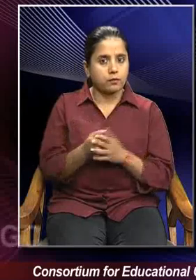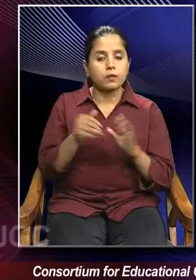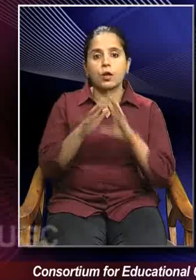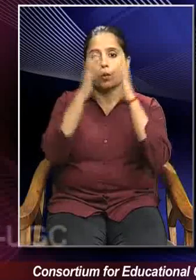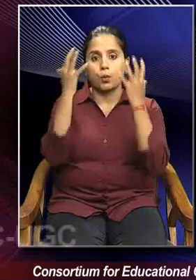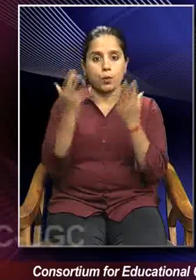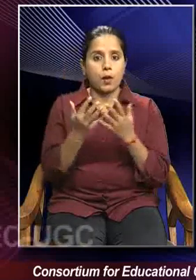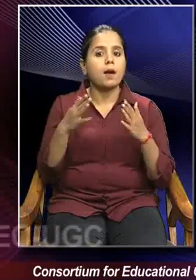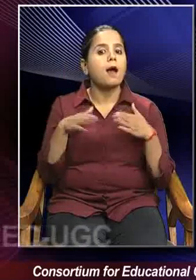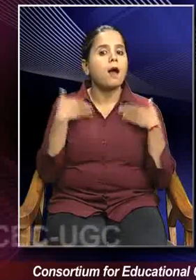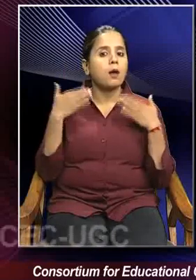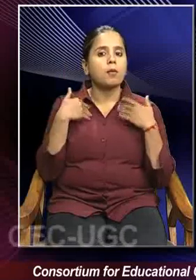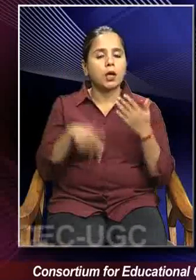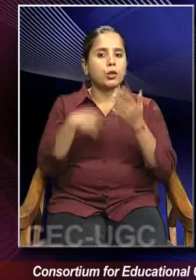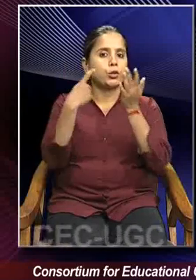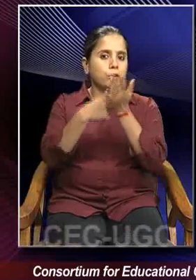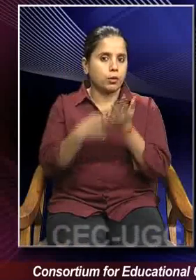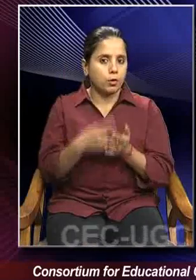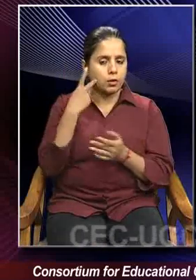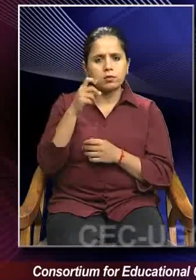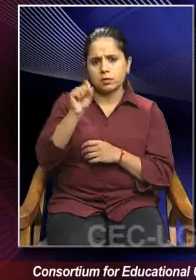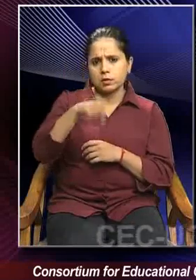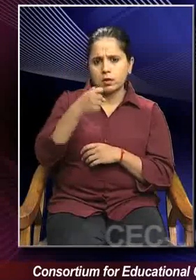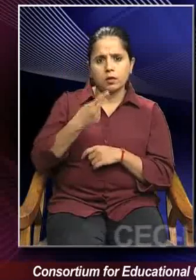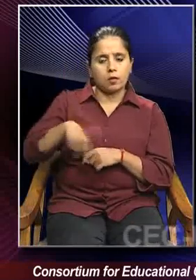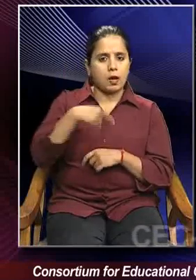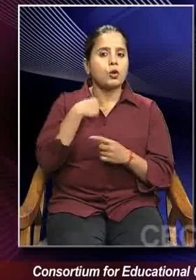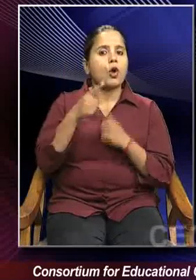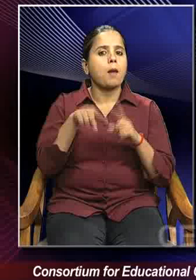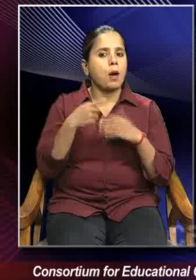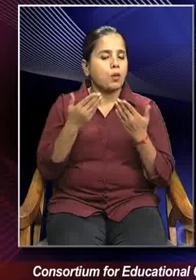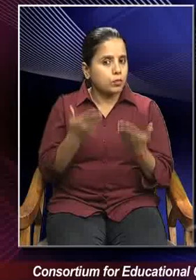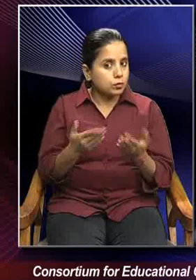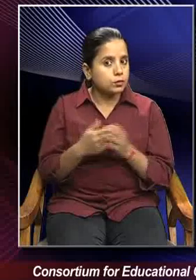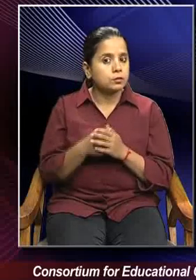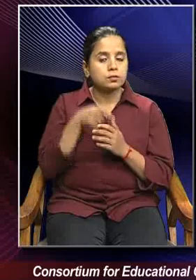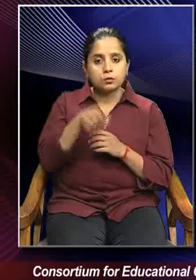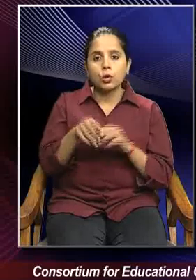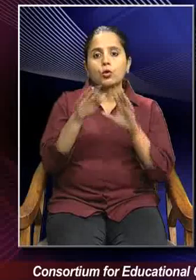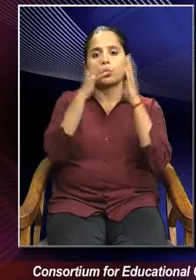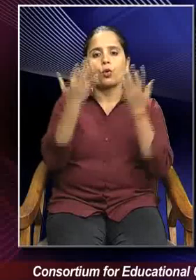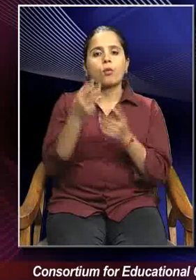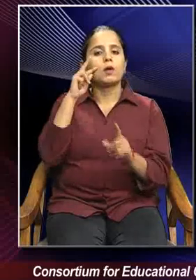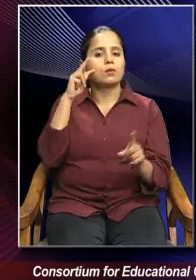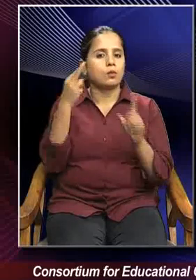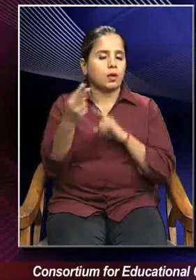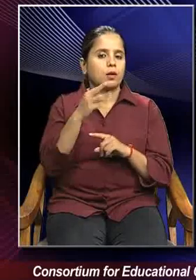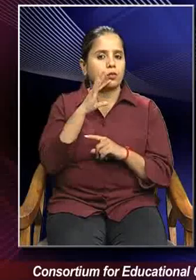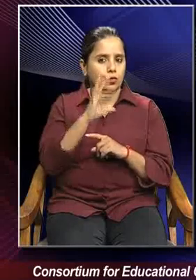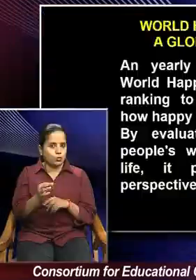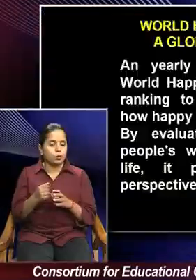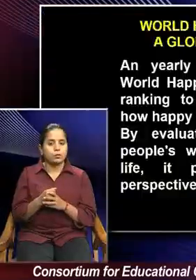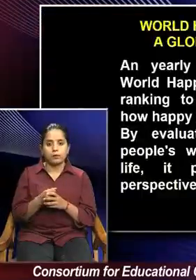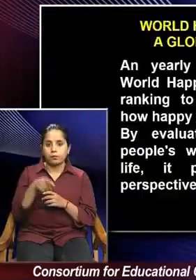World Happiness Report. Yes, we are talking about a global perspective.